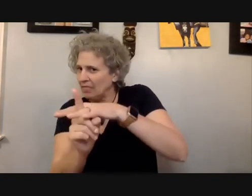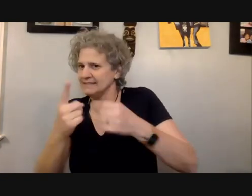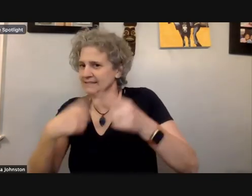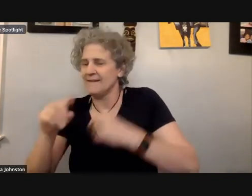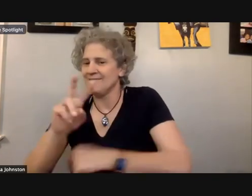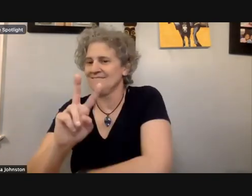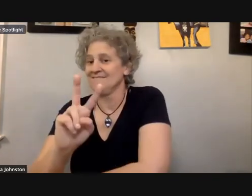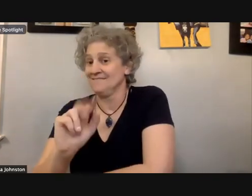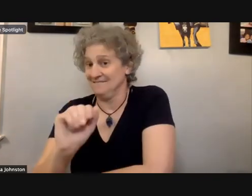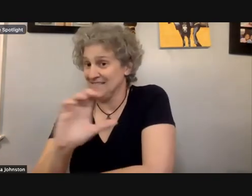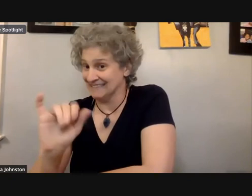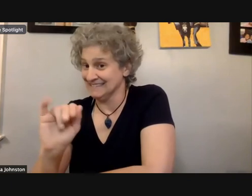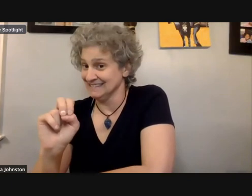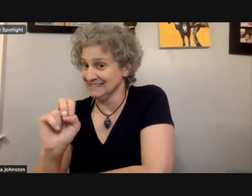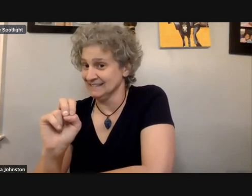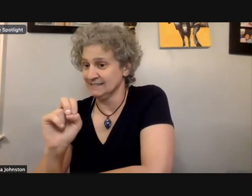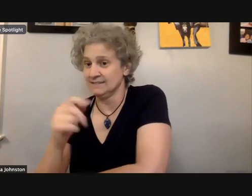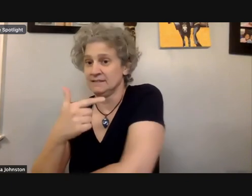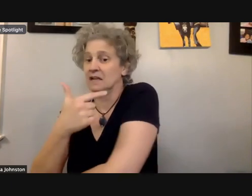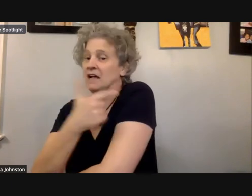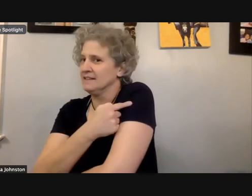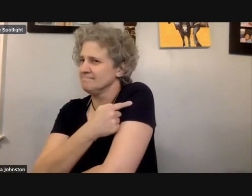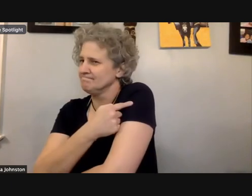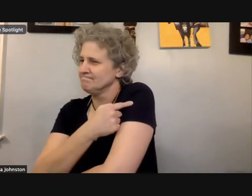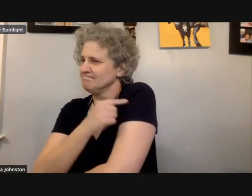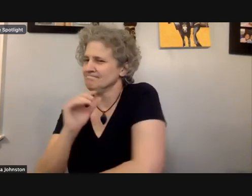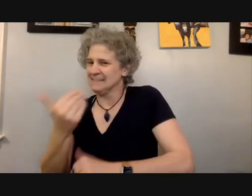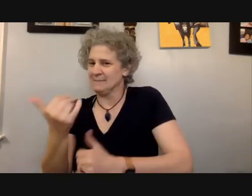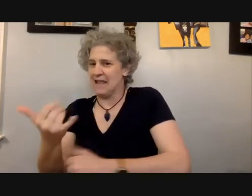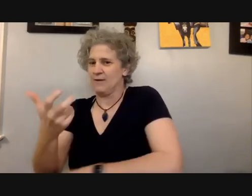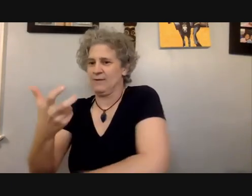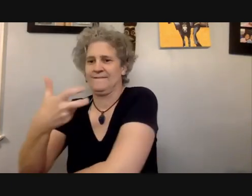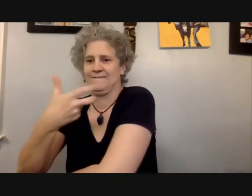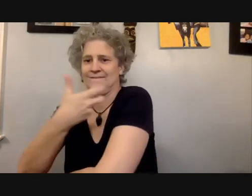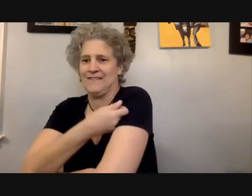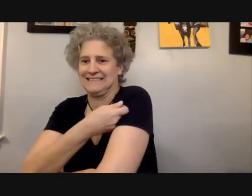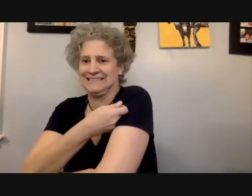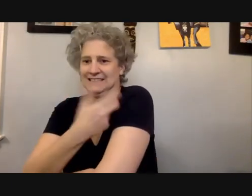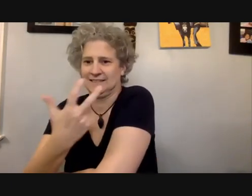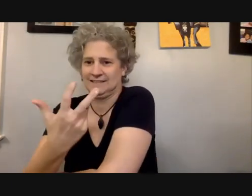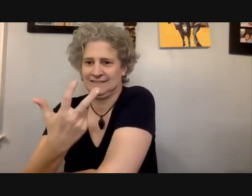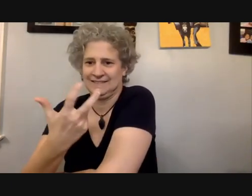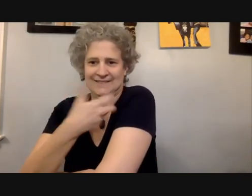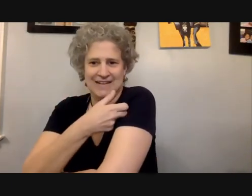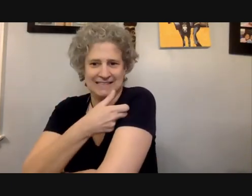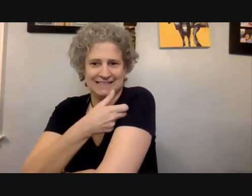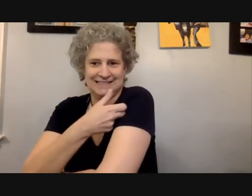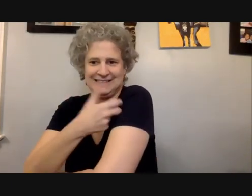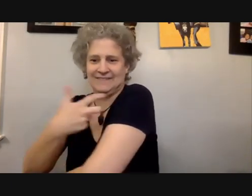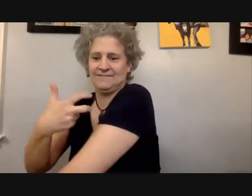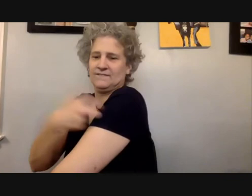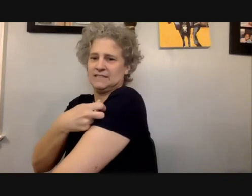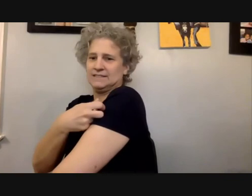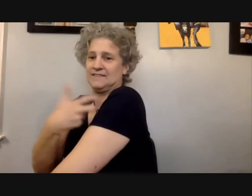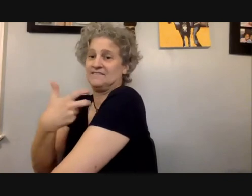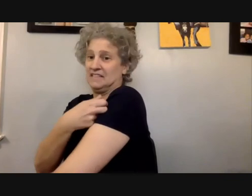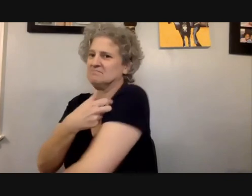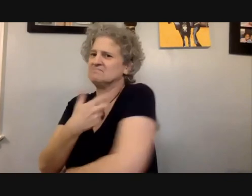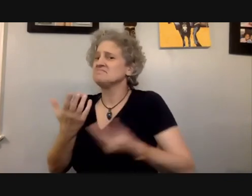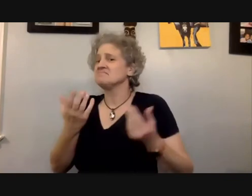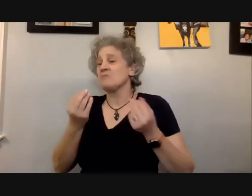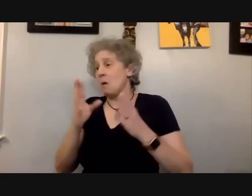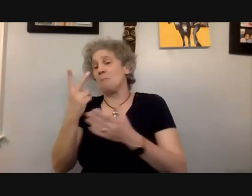watching, and it seems that this sign is becoming more in vogue. The sign for vaccine looks more like this,